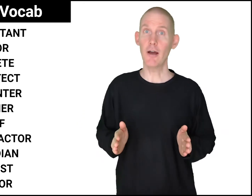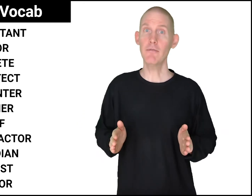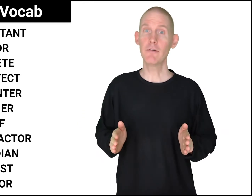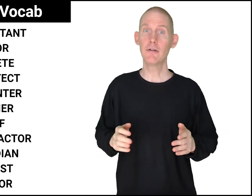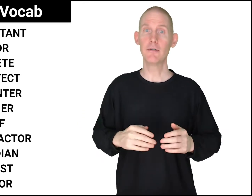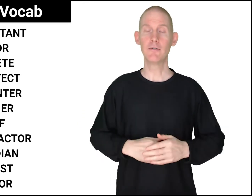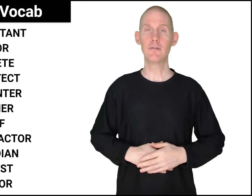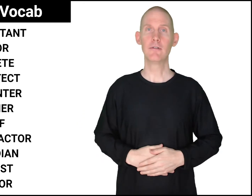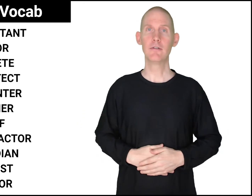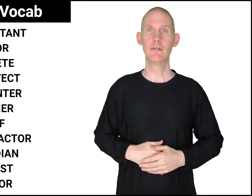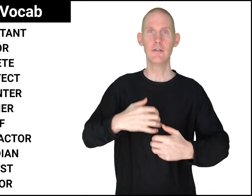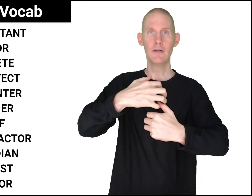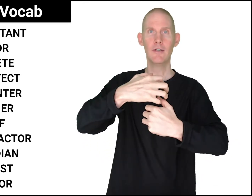chef,